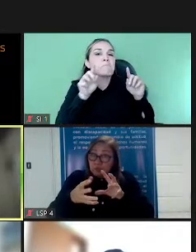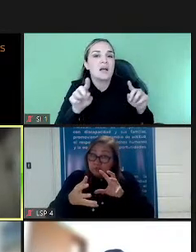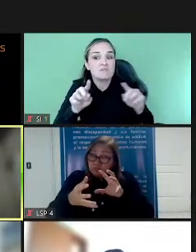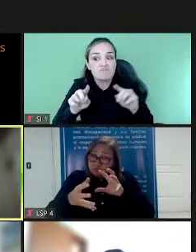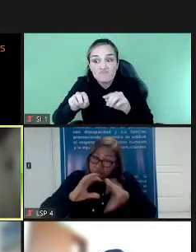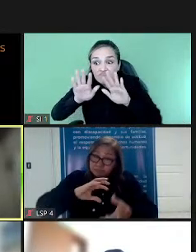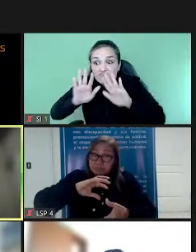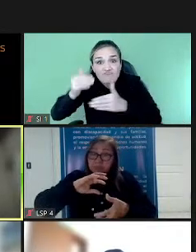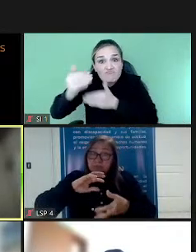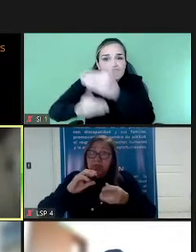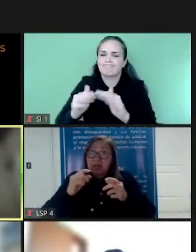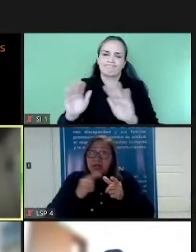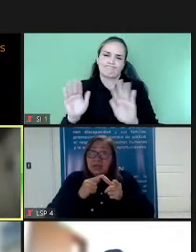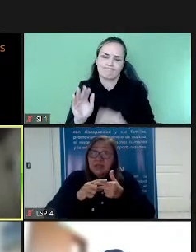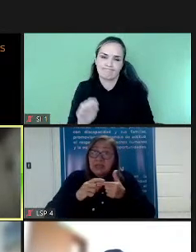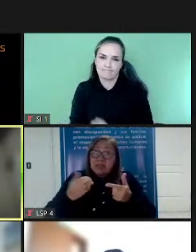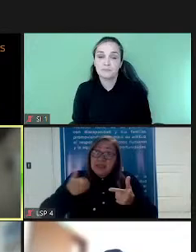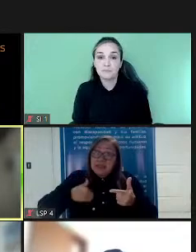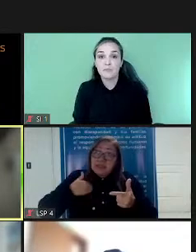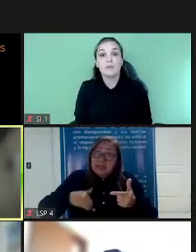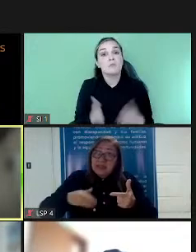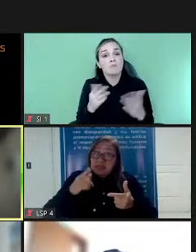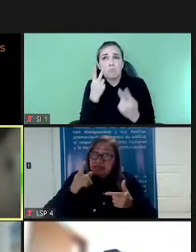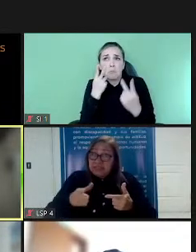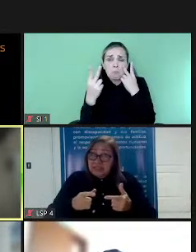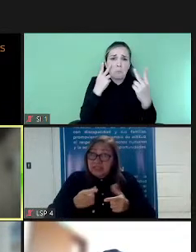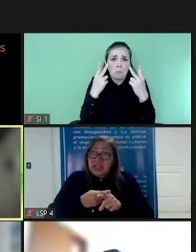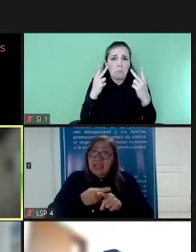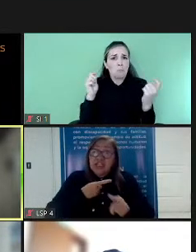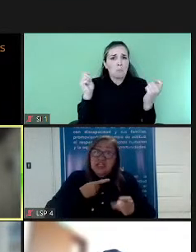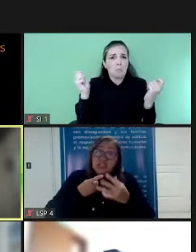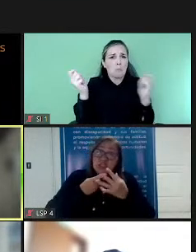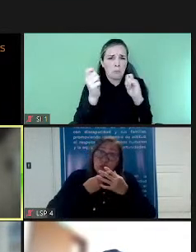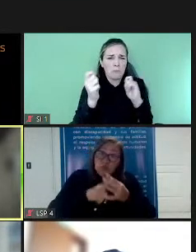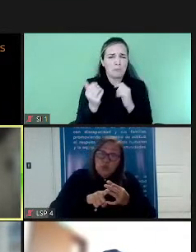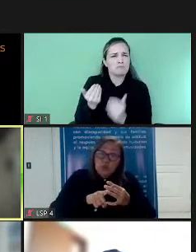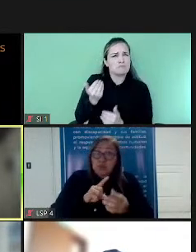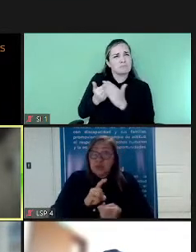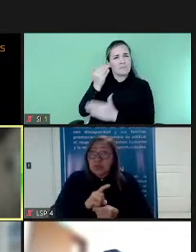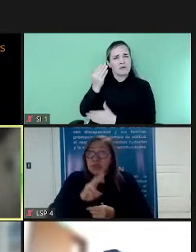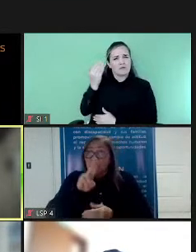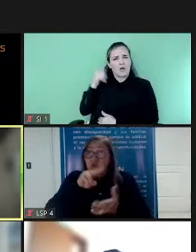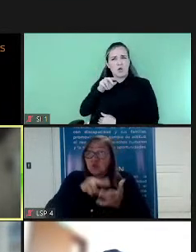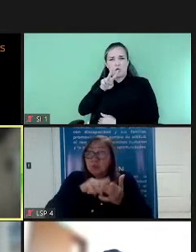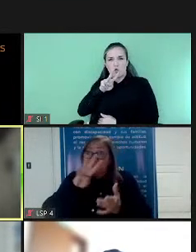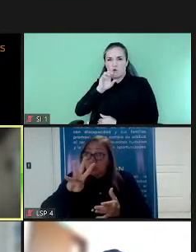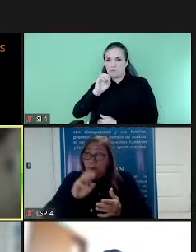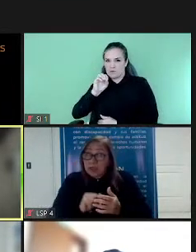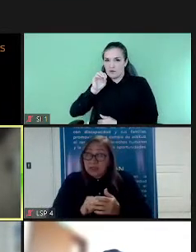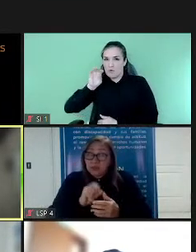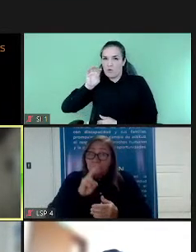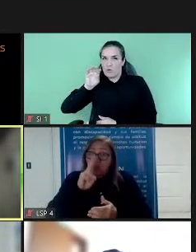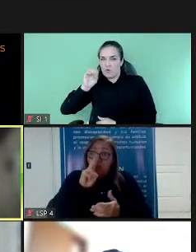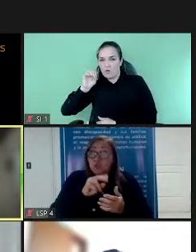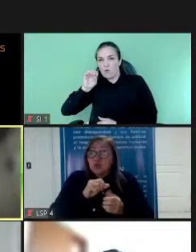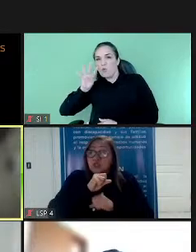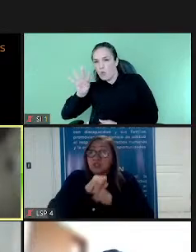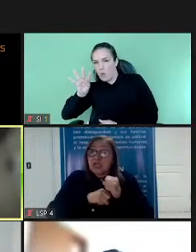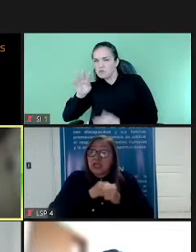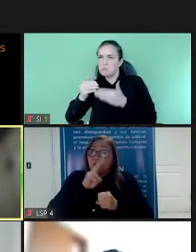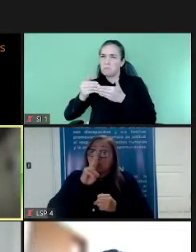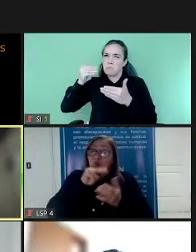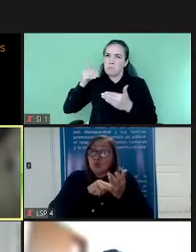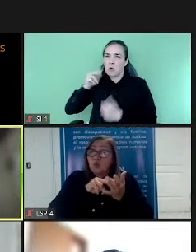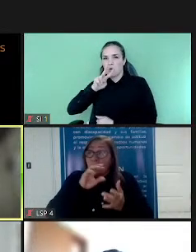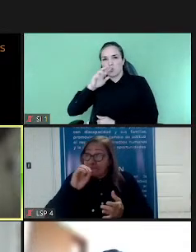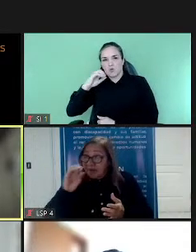important evolution in the republic of argentina since the beginning of 2004